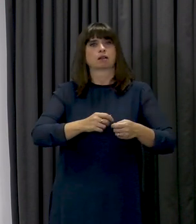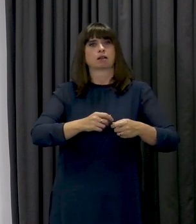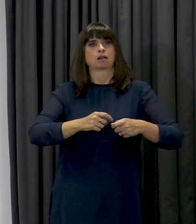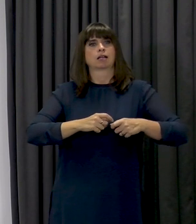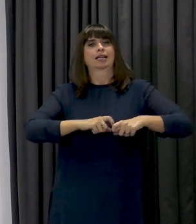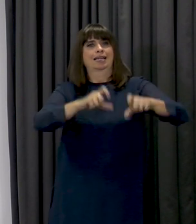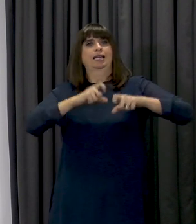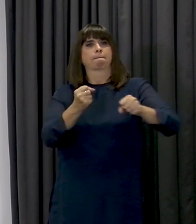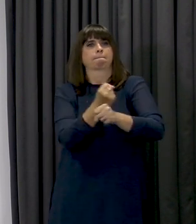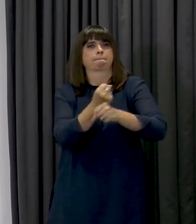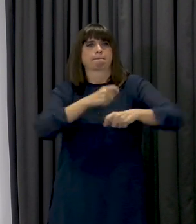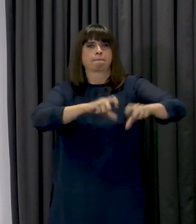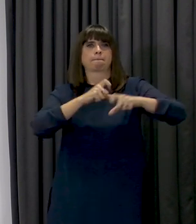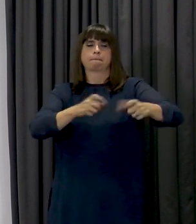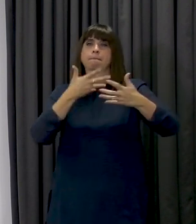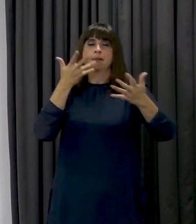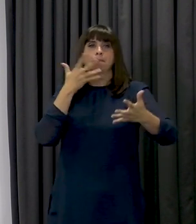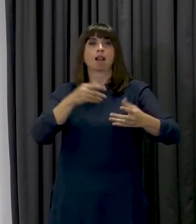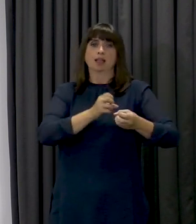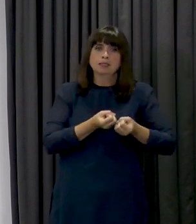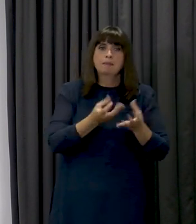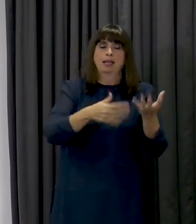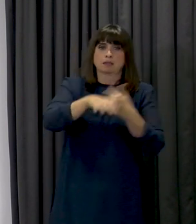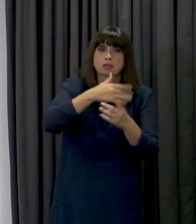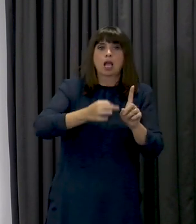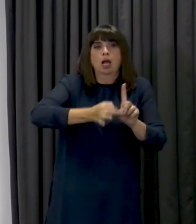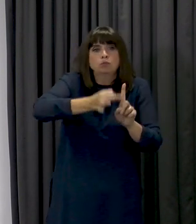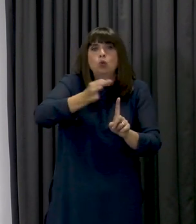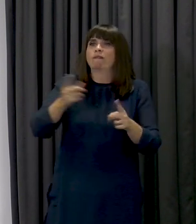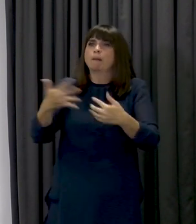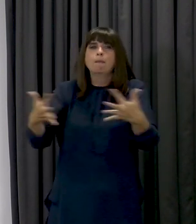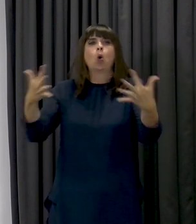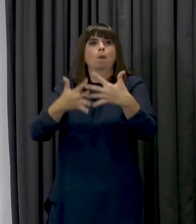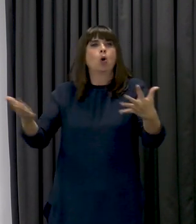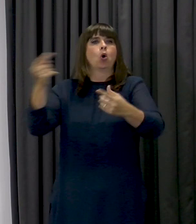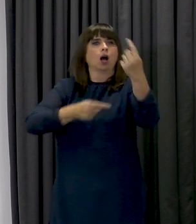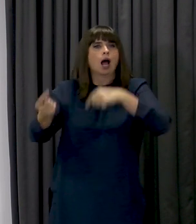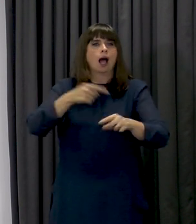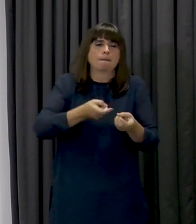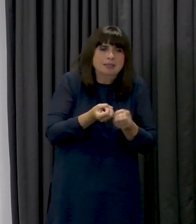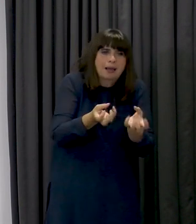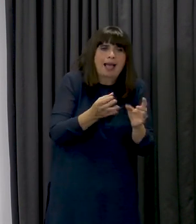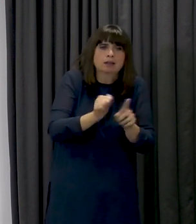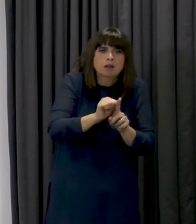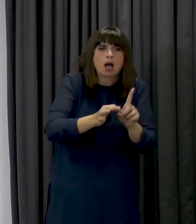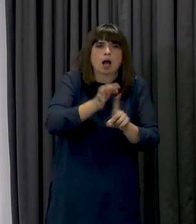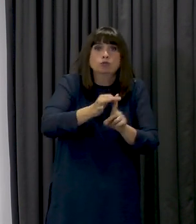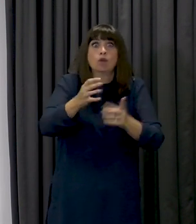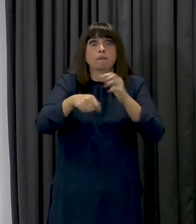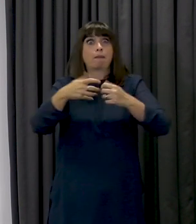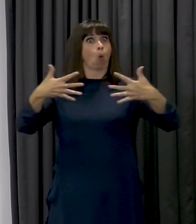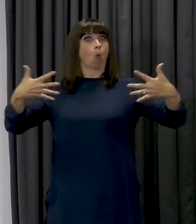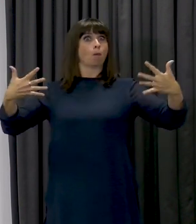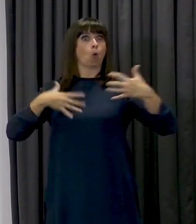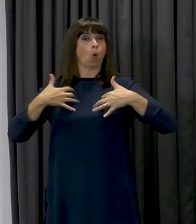on being attractive to visitors in the future. So a debate about the sort of tourism we want, how